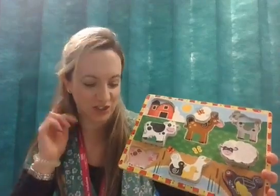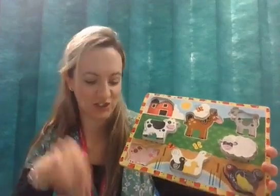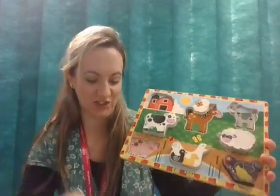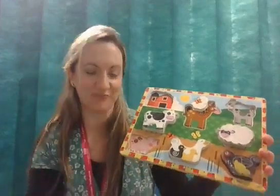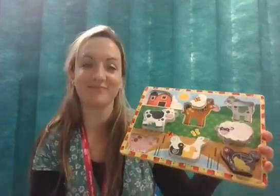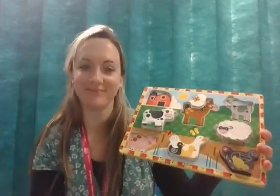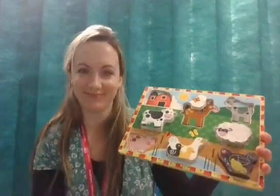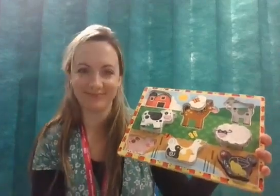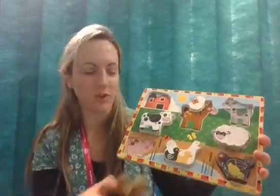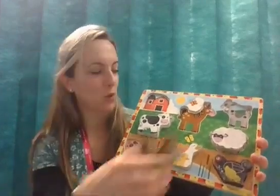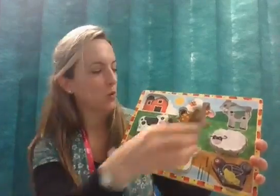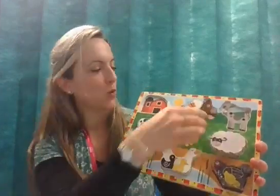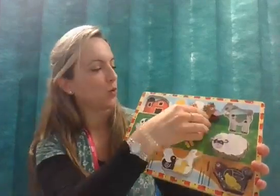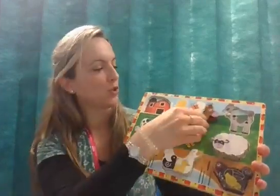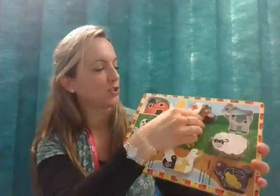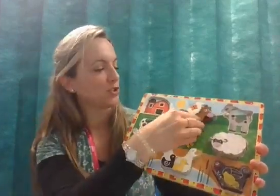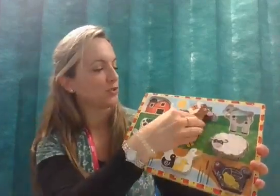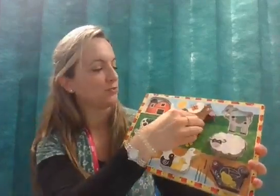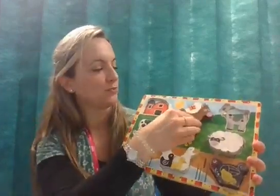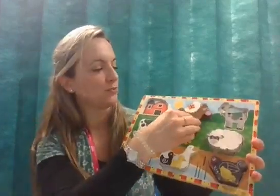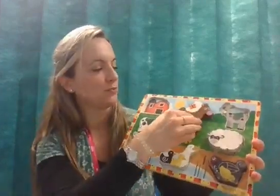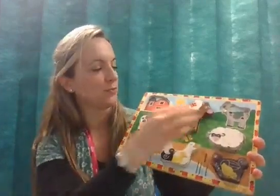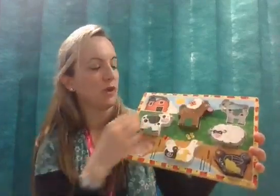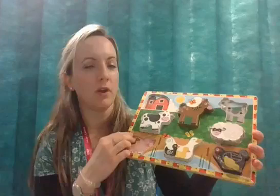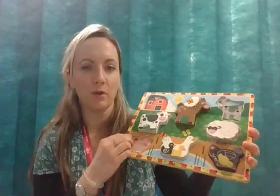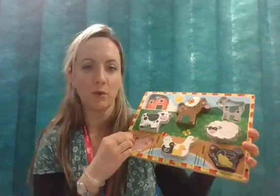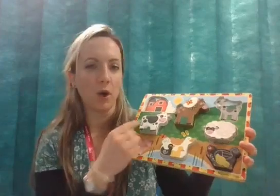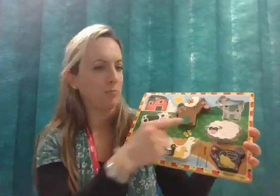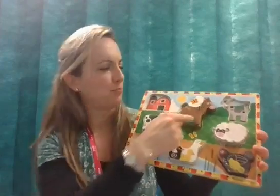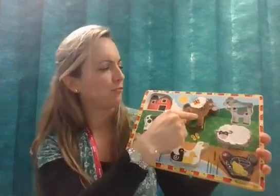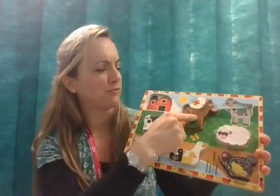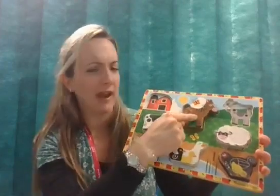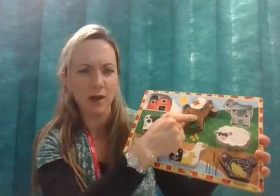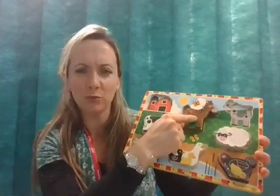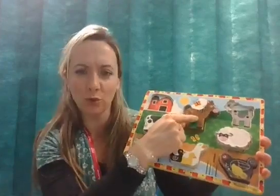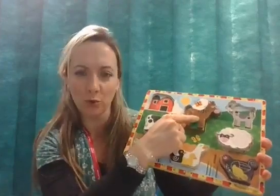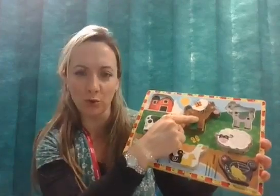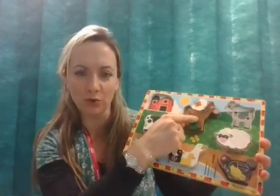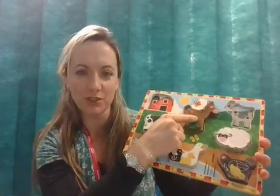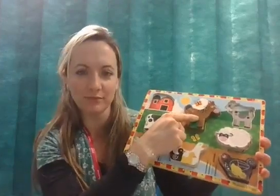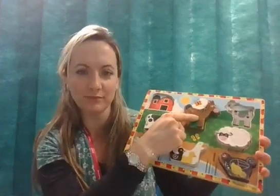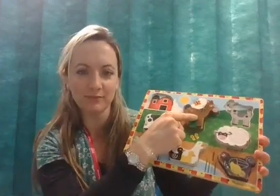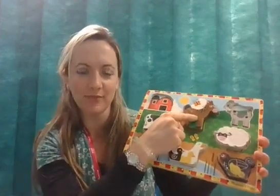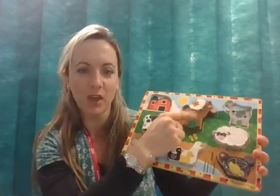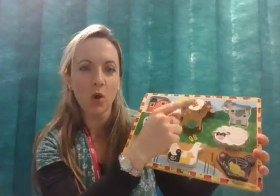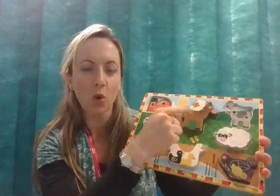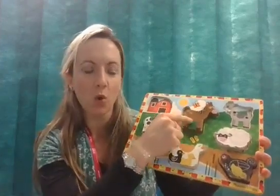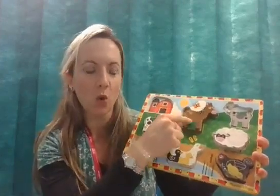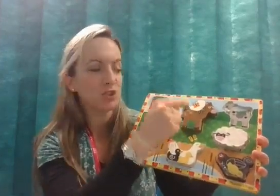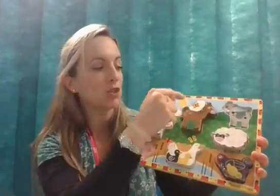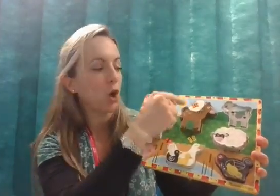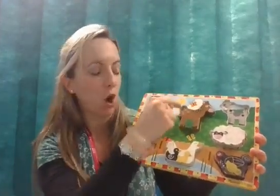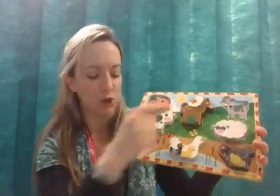Horse. Horse. Got a brown horse. Horse on.